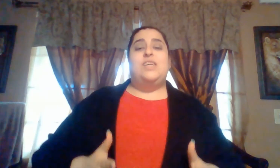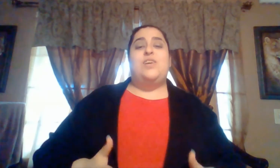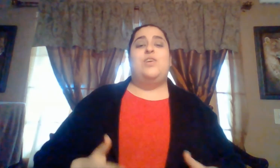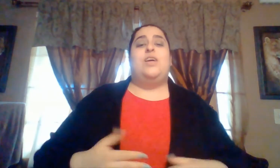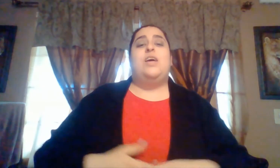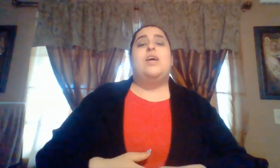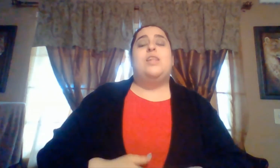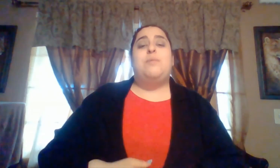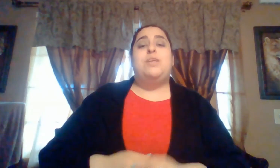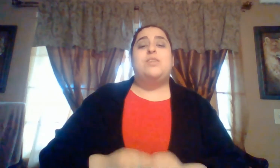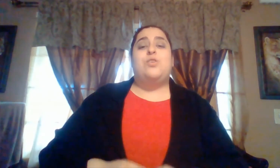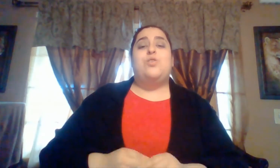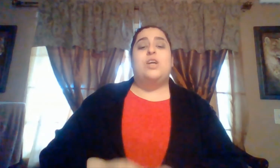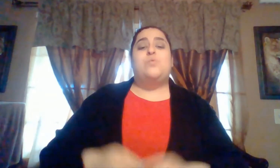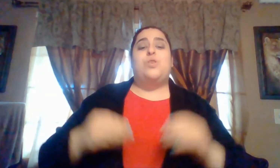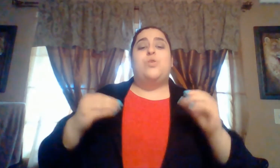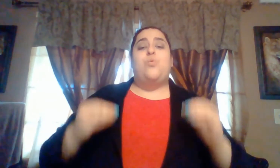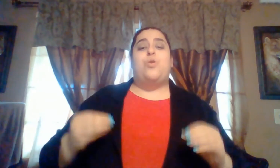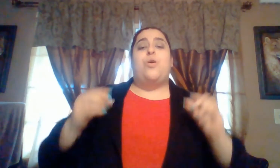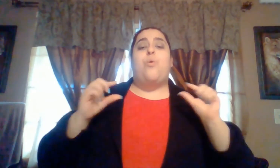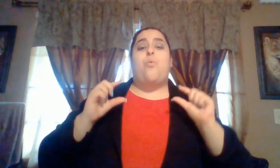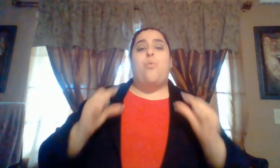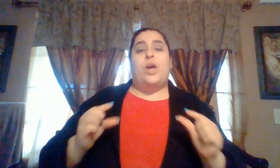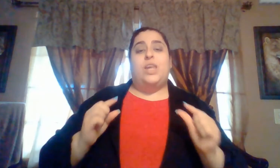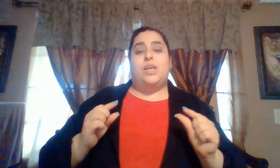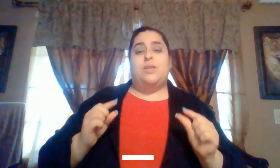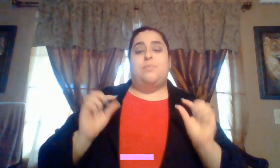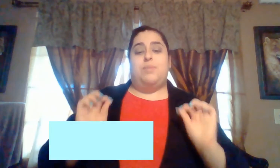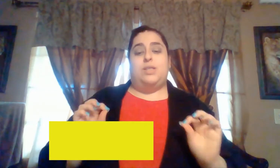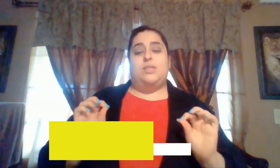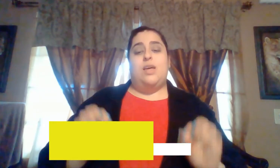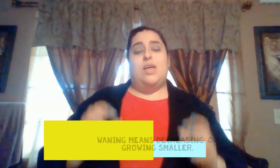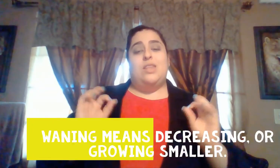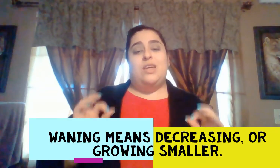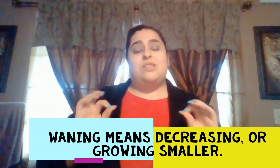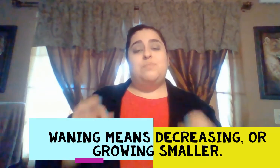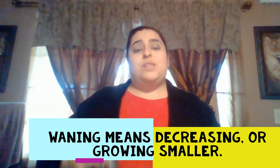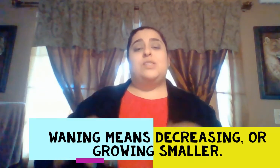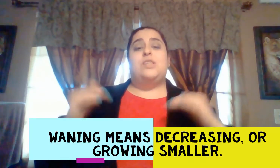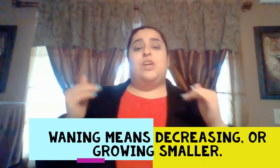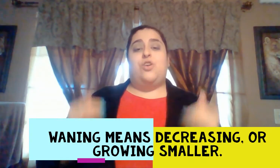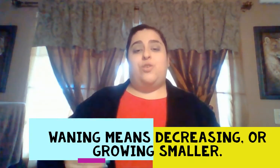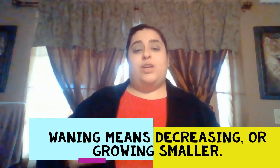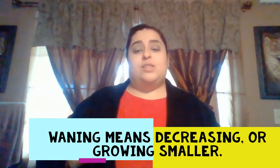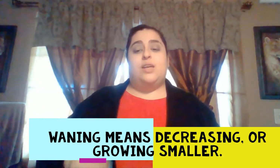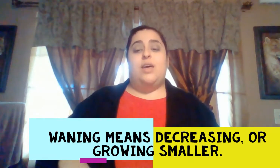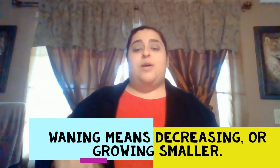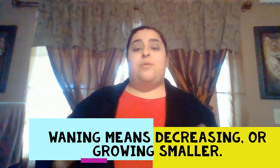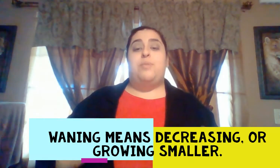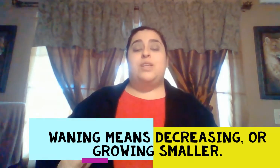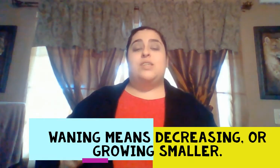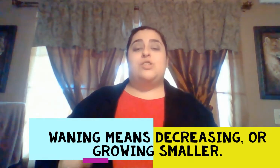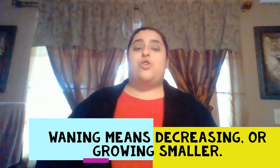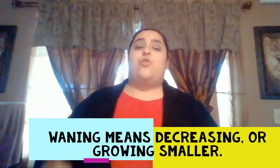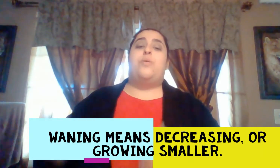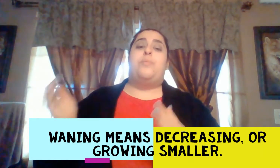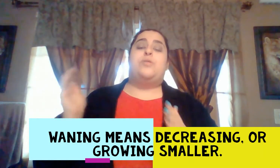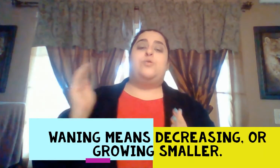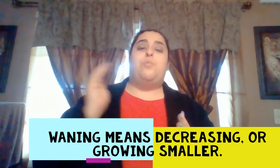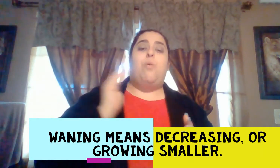here, let me tell you guys what the word waning means. This means decrease. It means it's growing